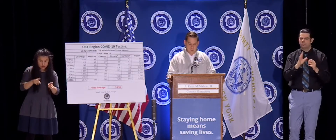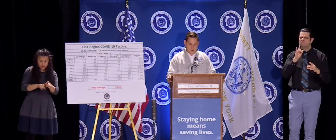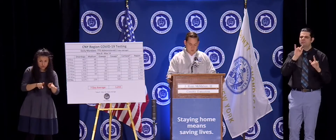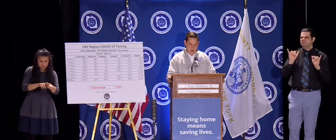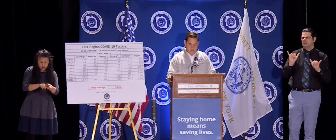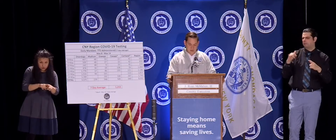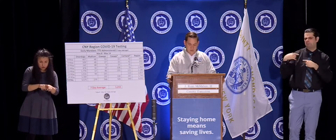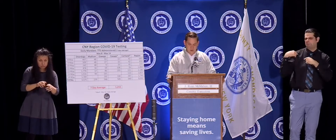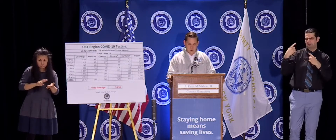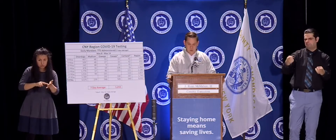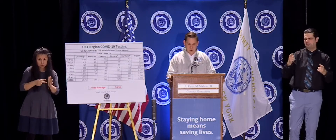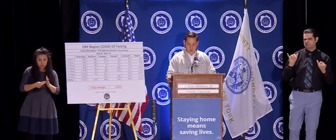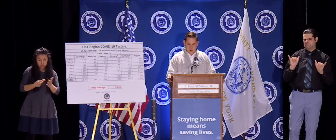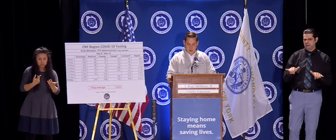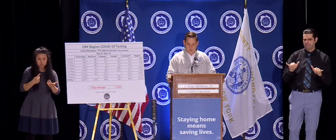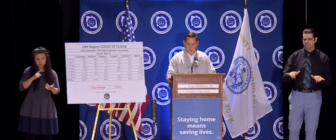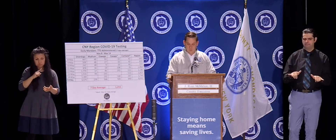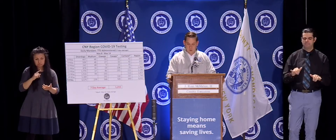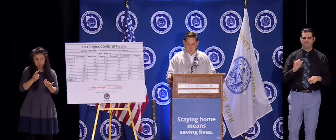decisions around that. So,